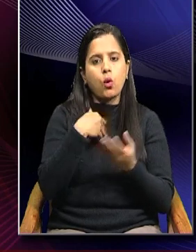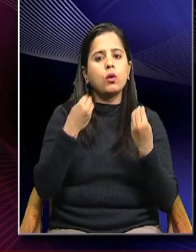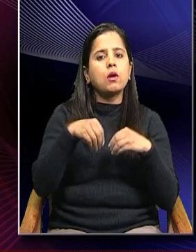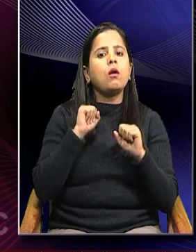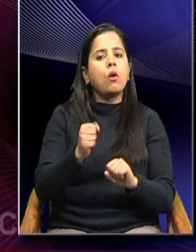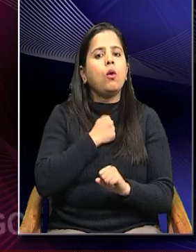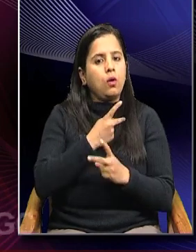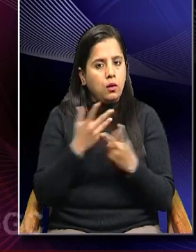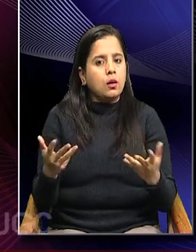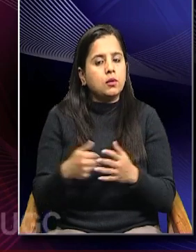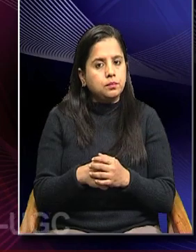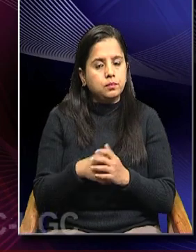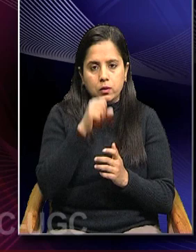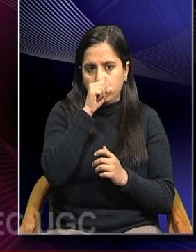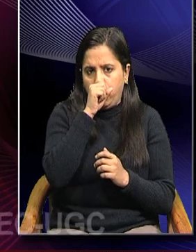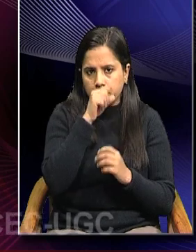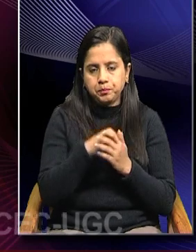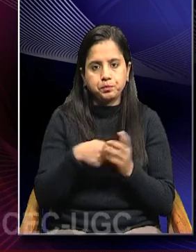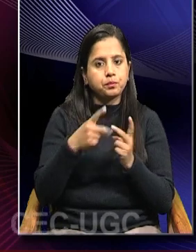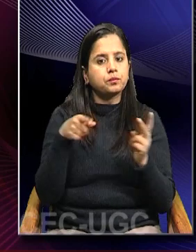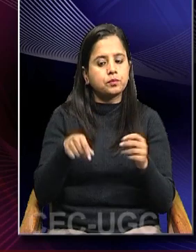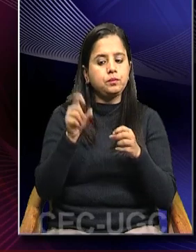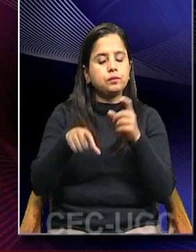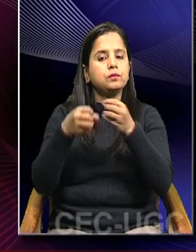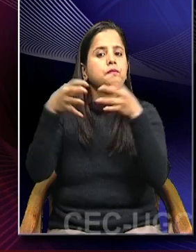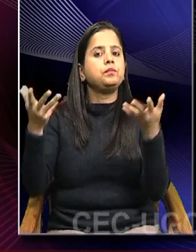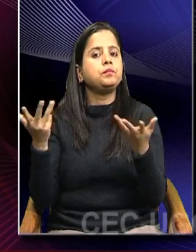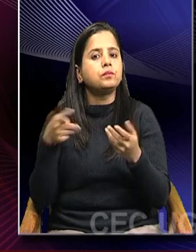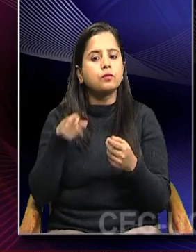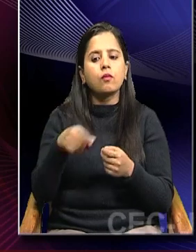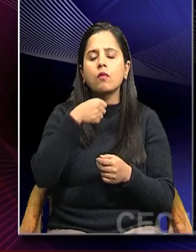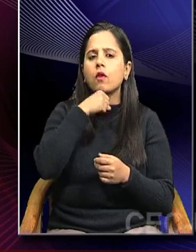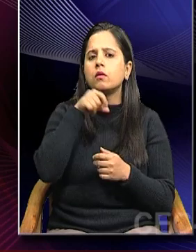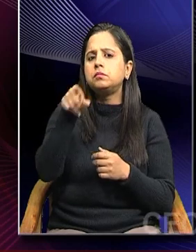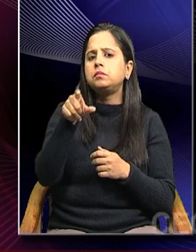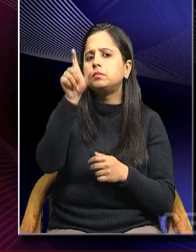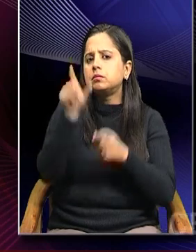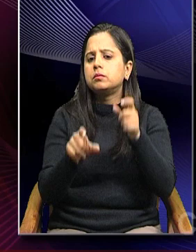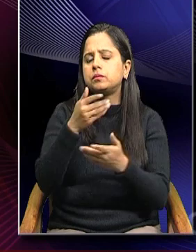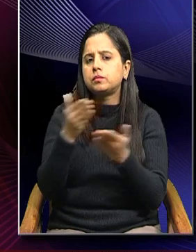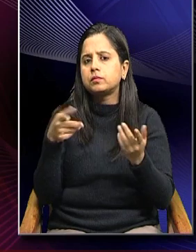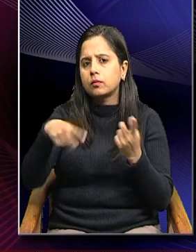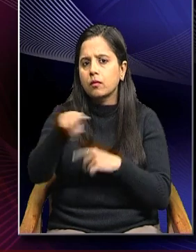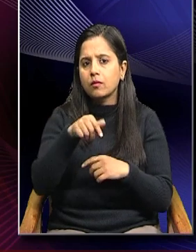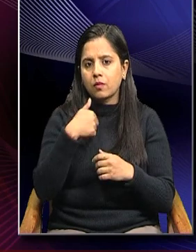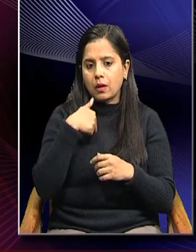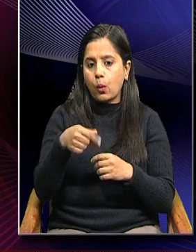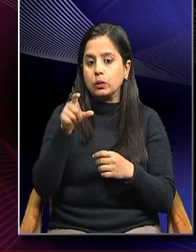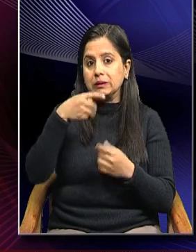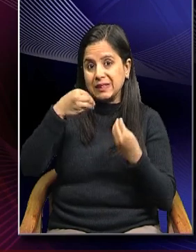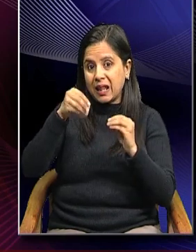product, and what is the majority age of population of the country in which I am going to